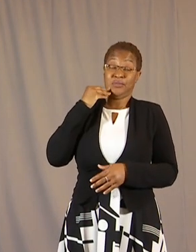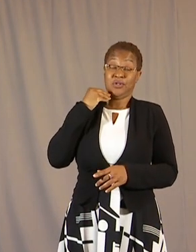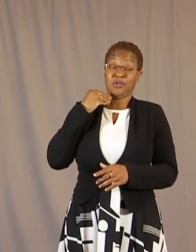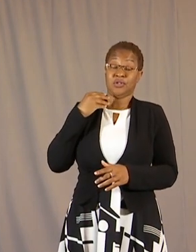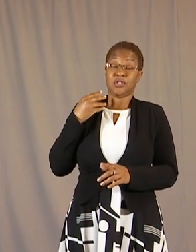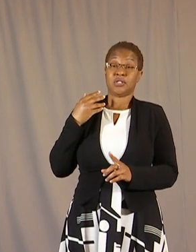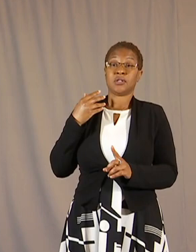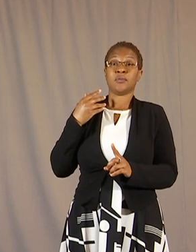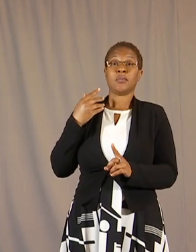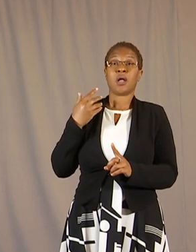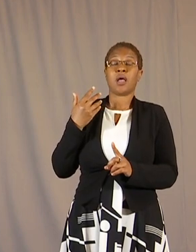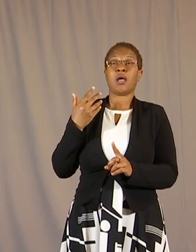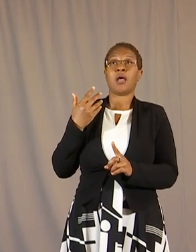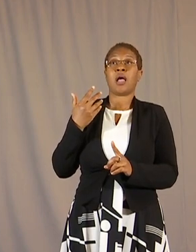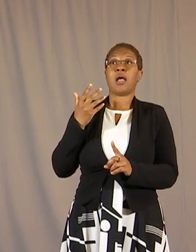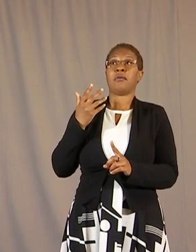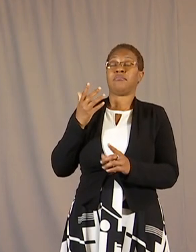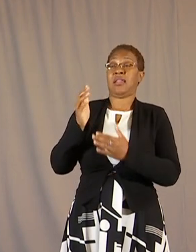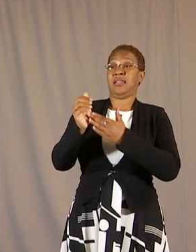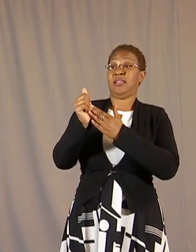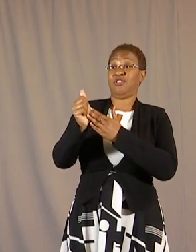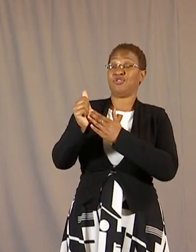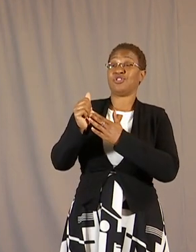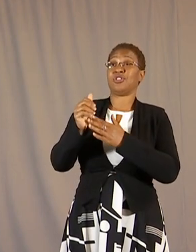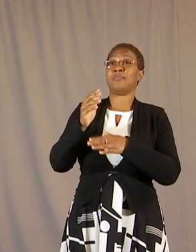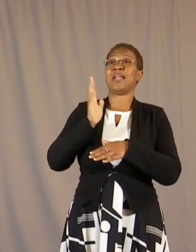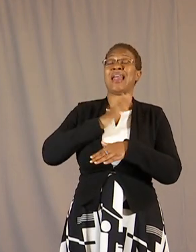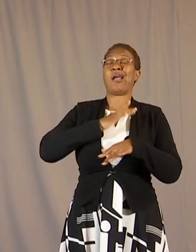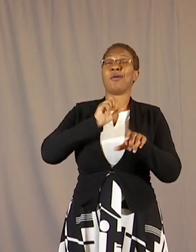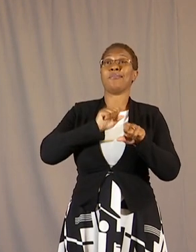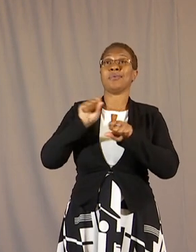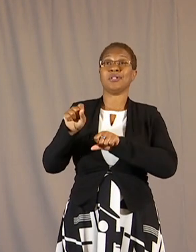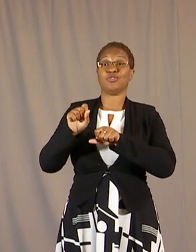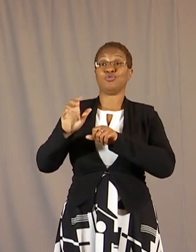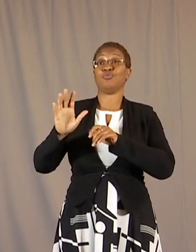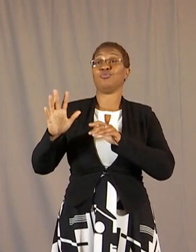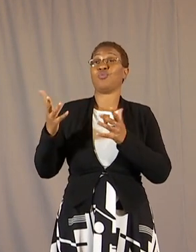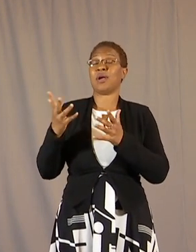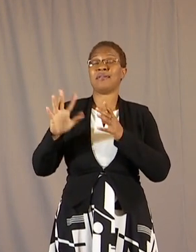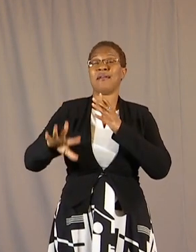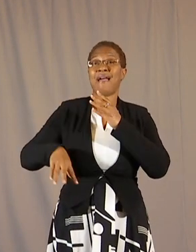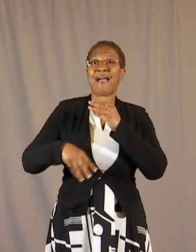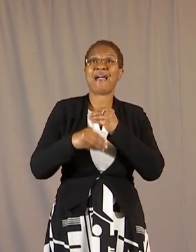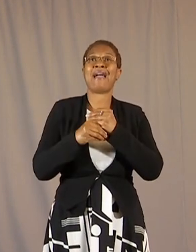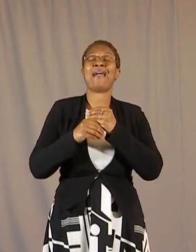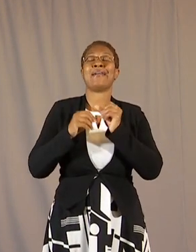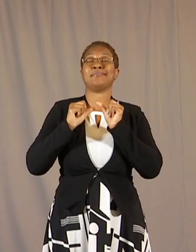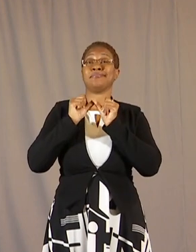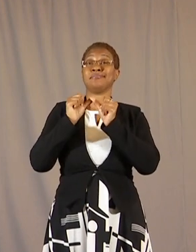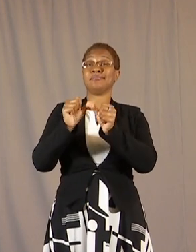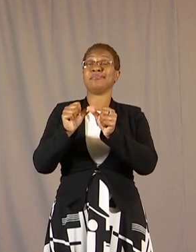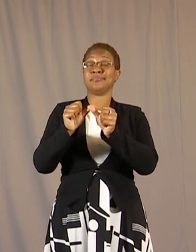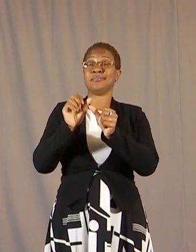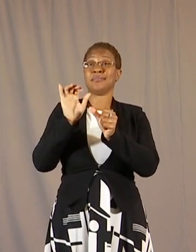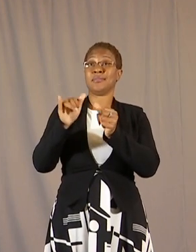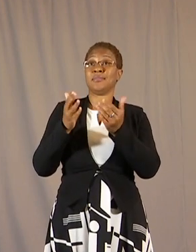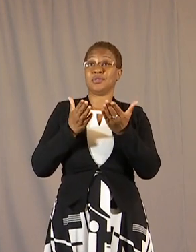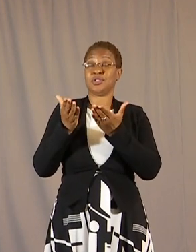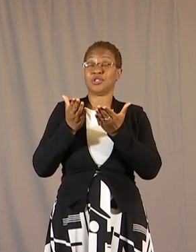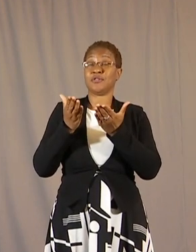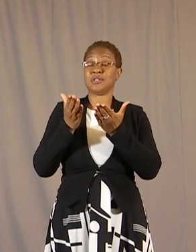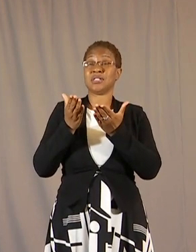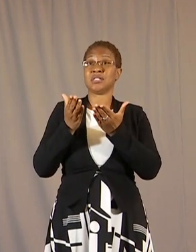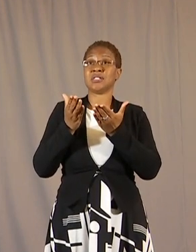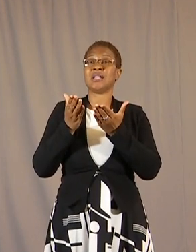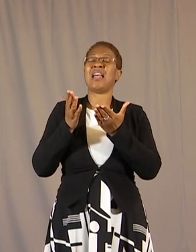and our ability to add and sustain those services through this legislative process is a